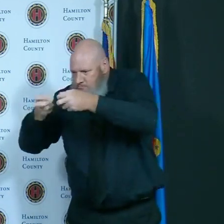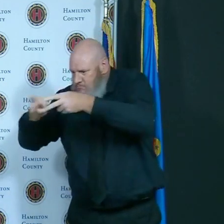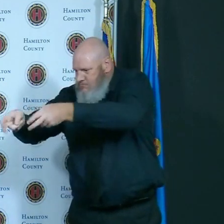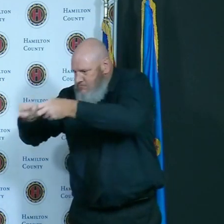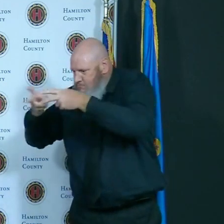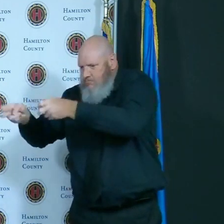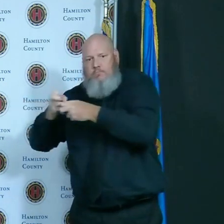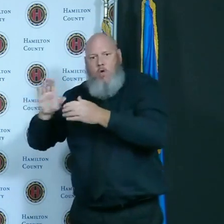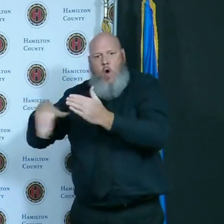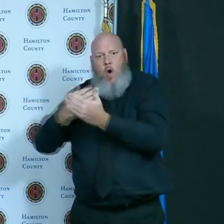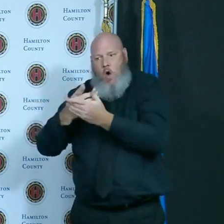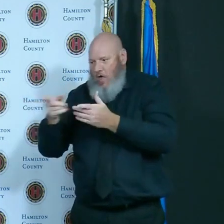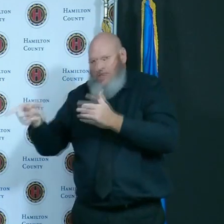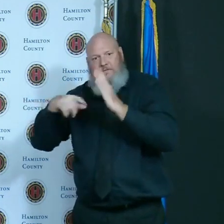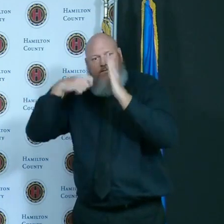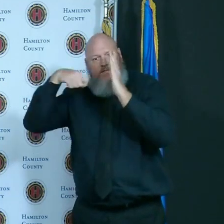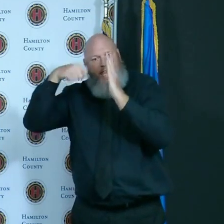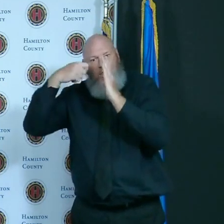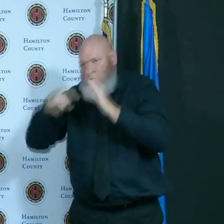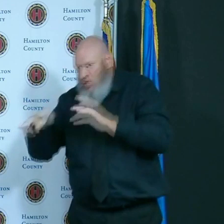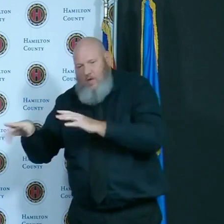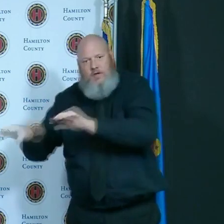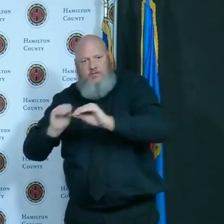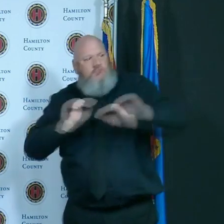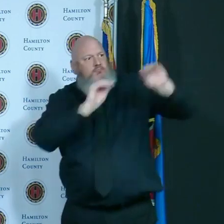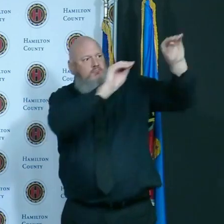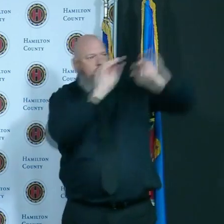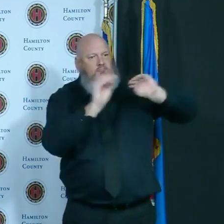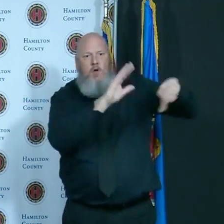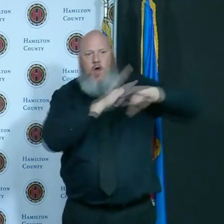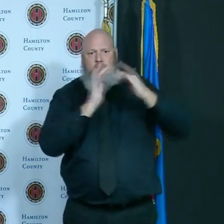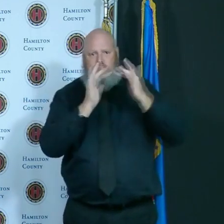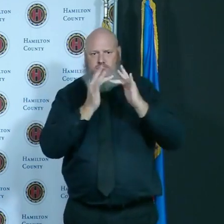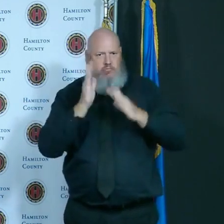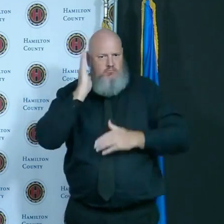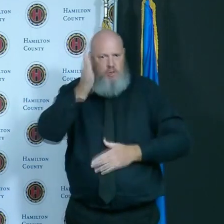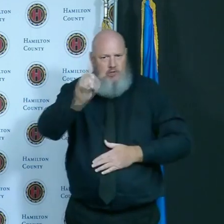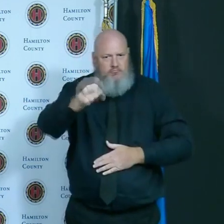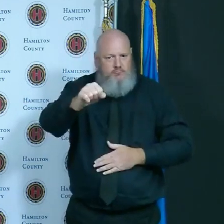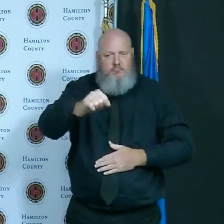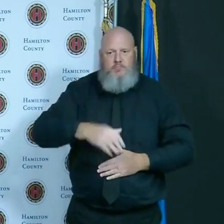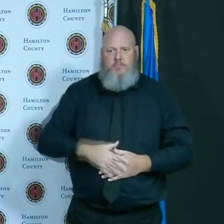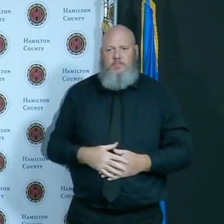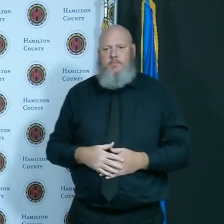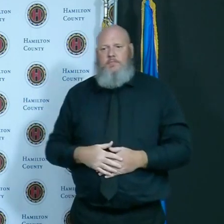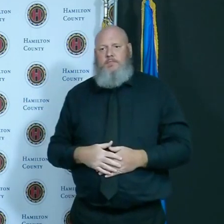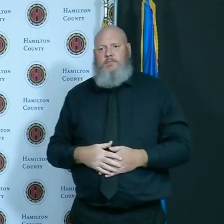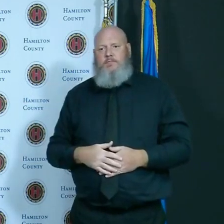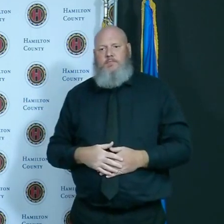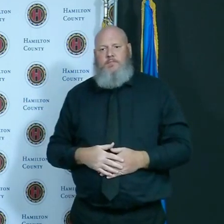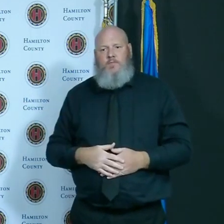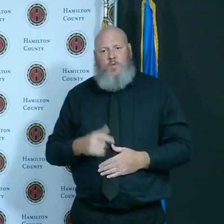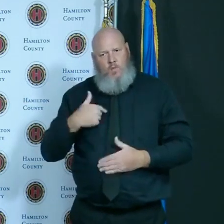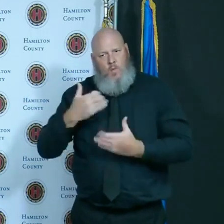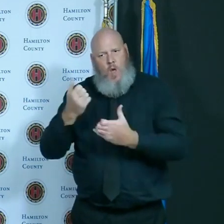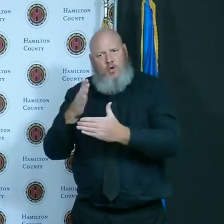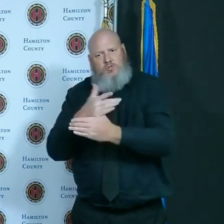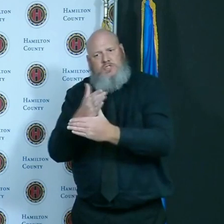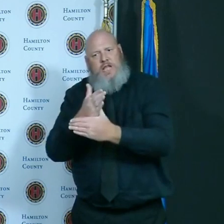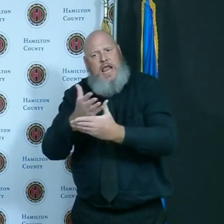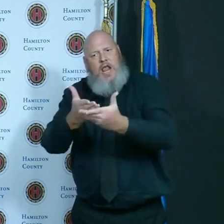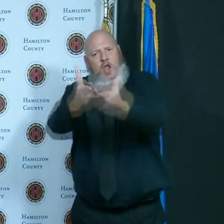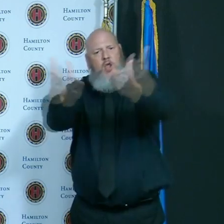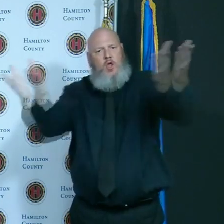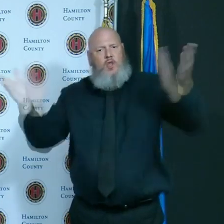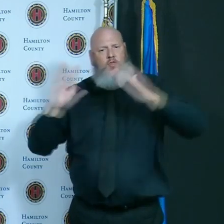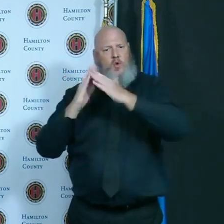our website and an array of outlets in order to educate our community about the challenges you